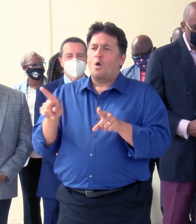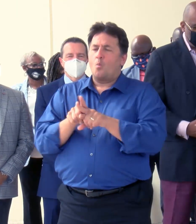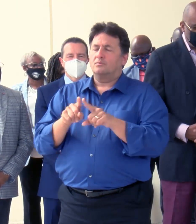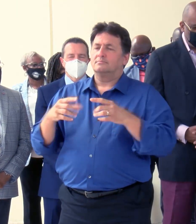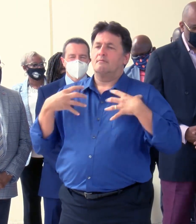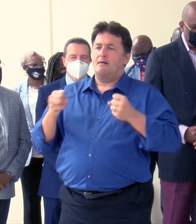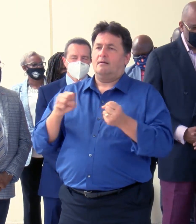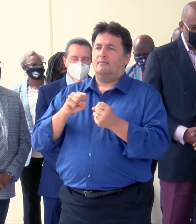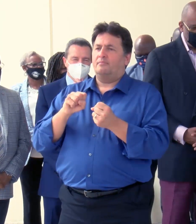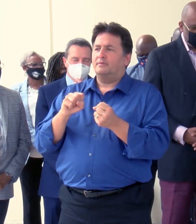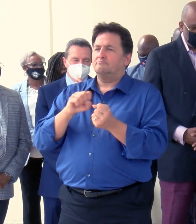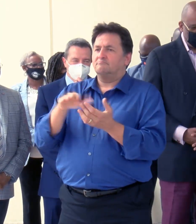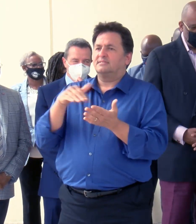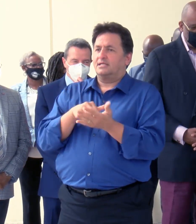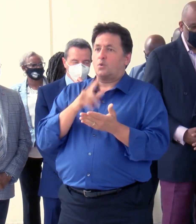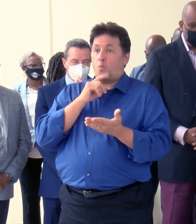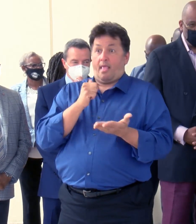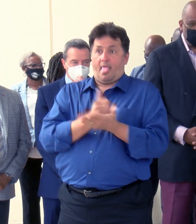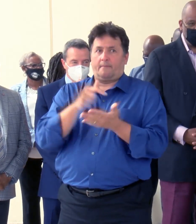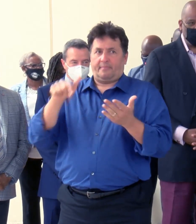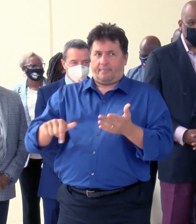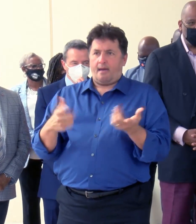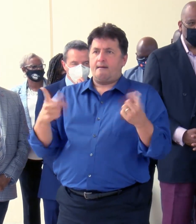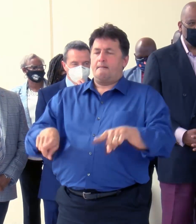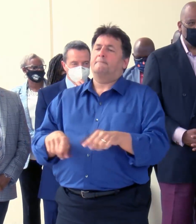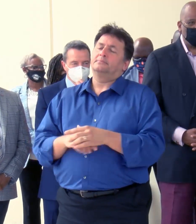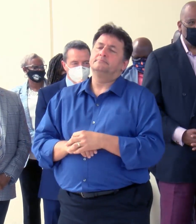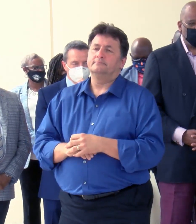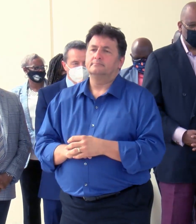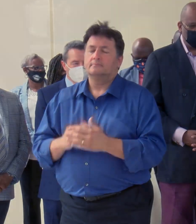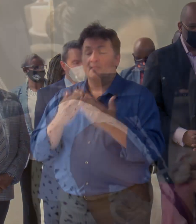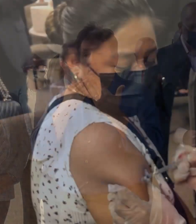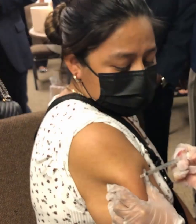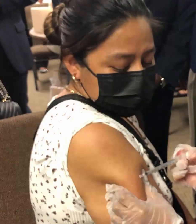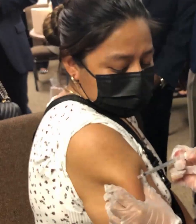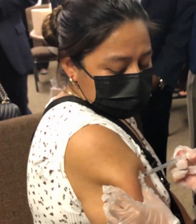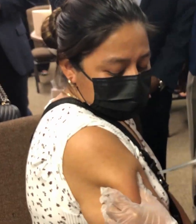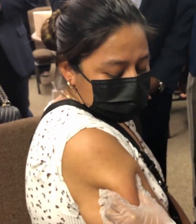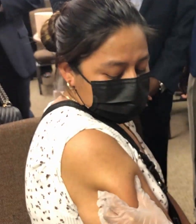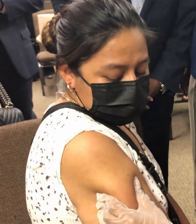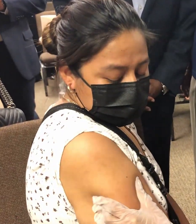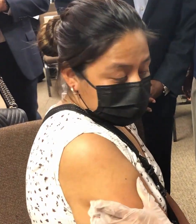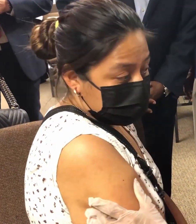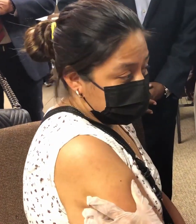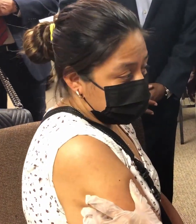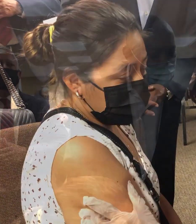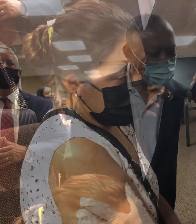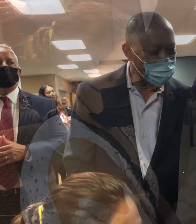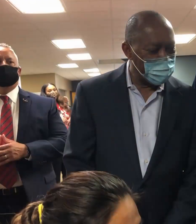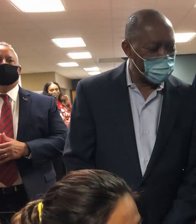at this location. It certainly will take all of us working together to beat the virus.